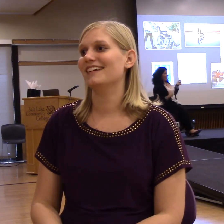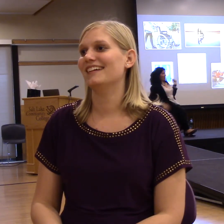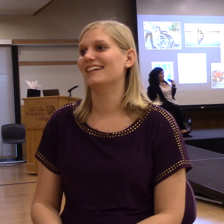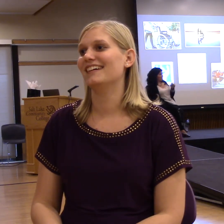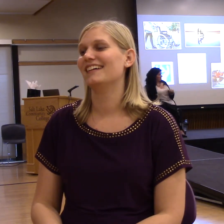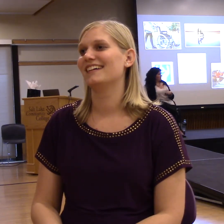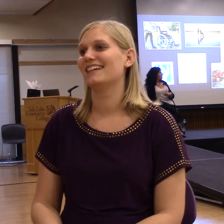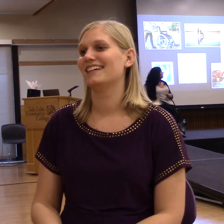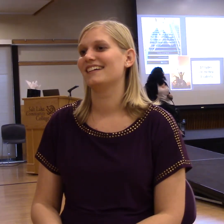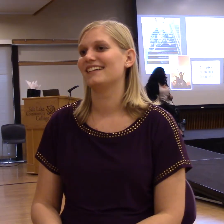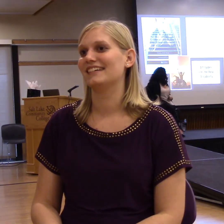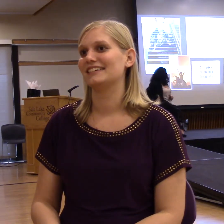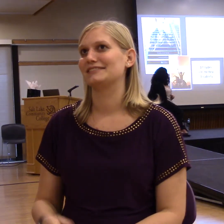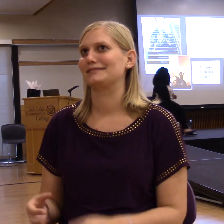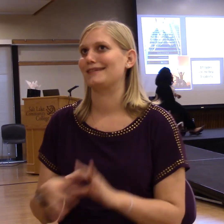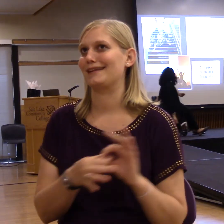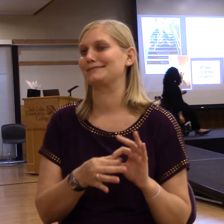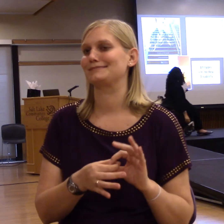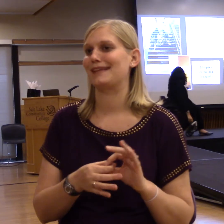people are angry.